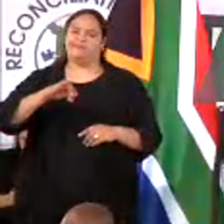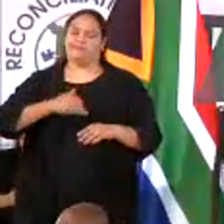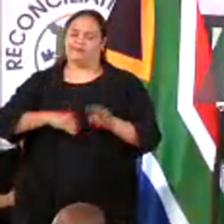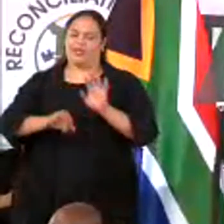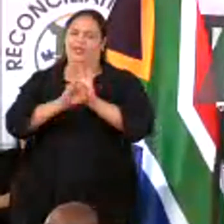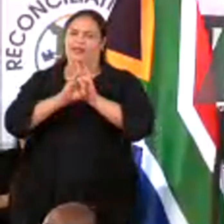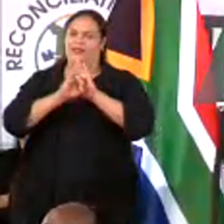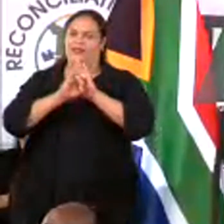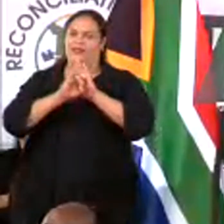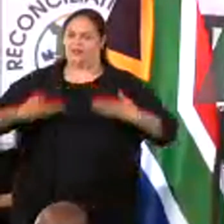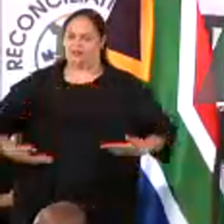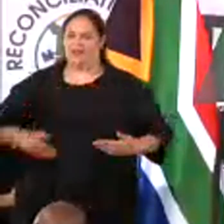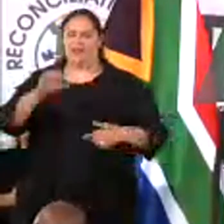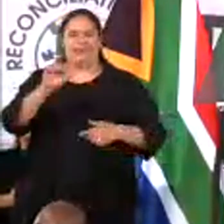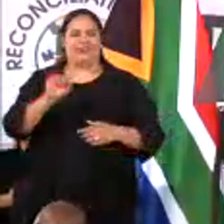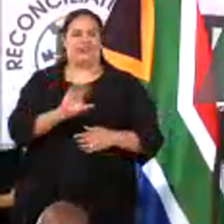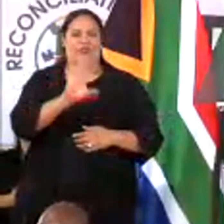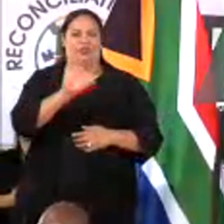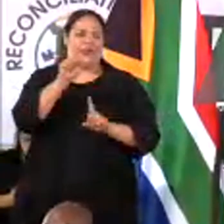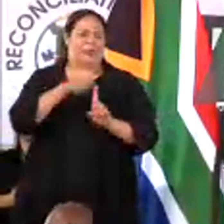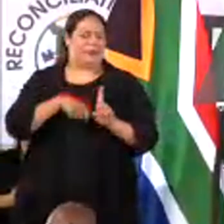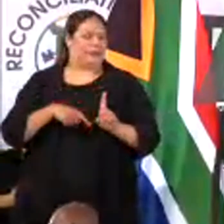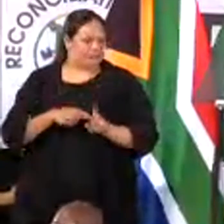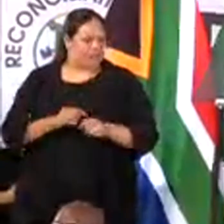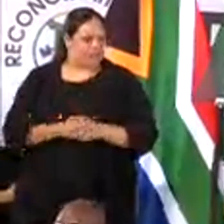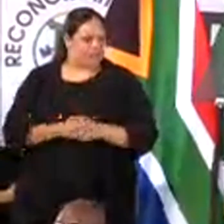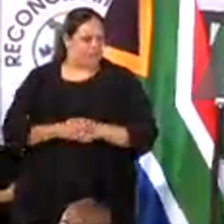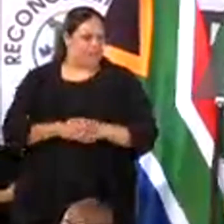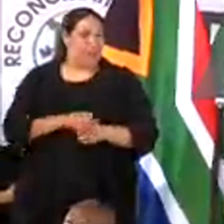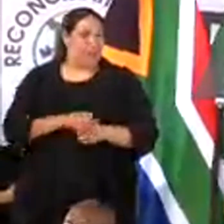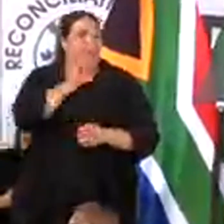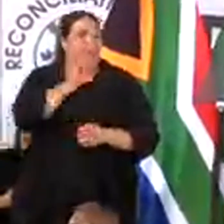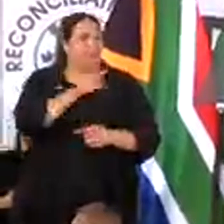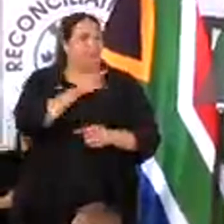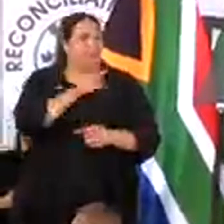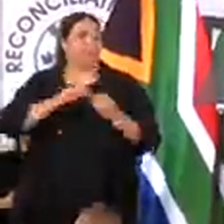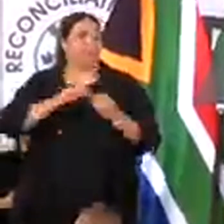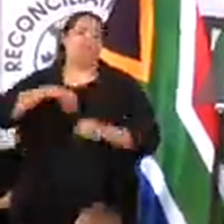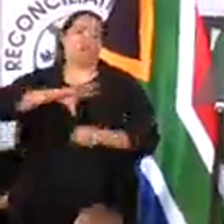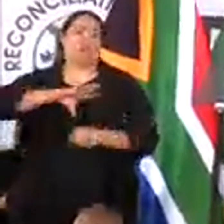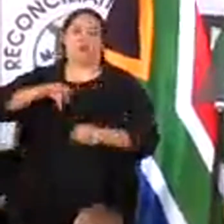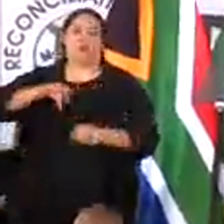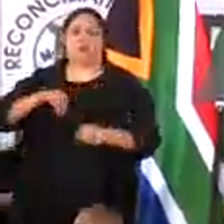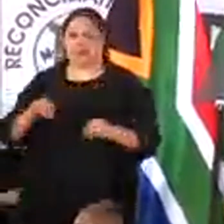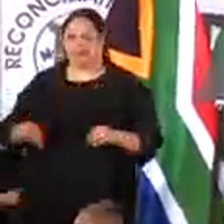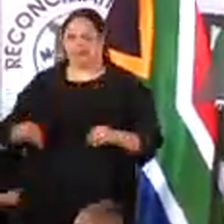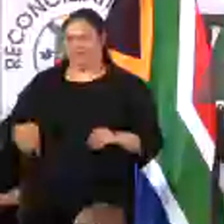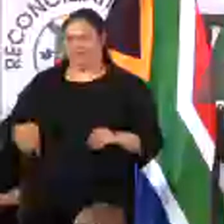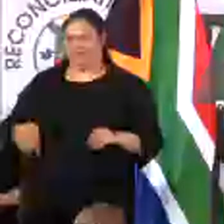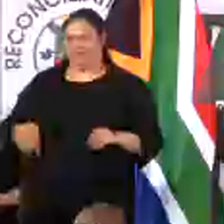identity as South Africans. That is what makes us proud.